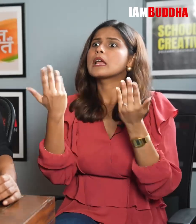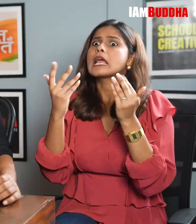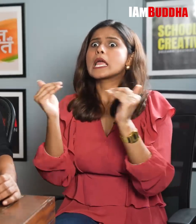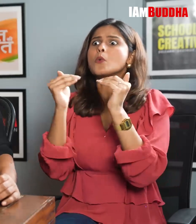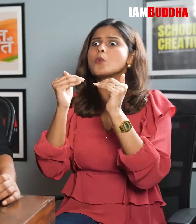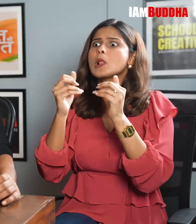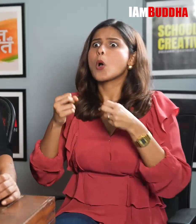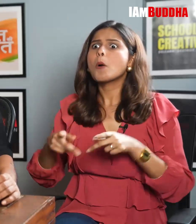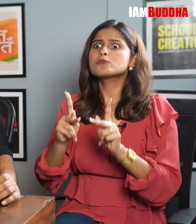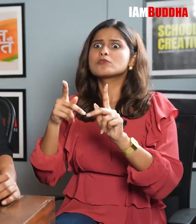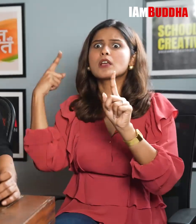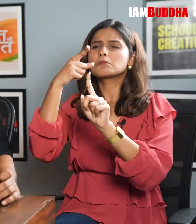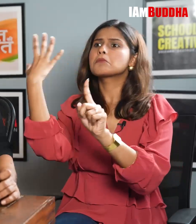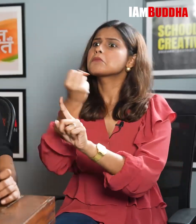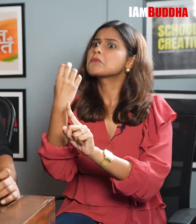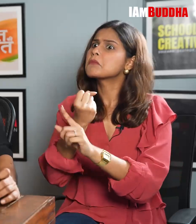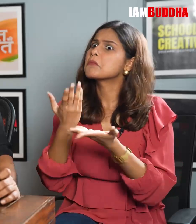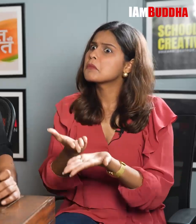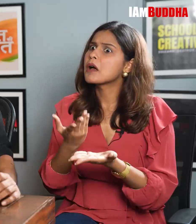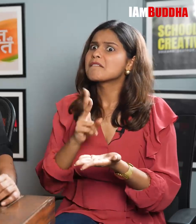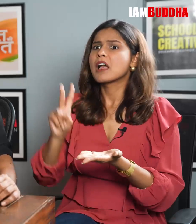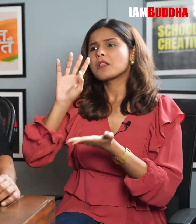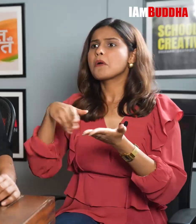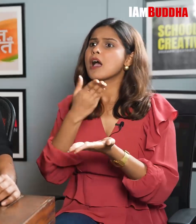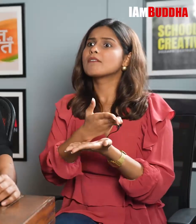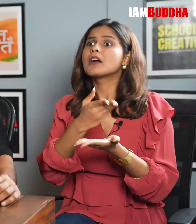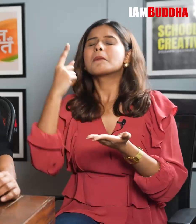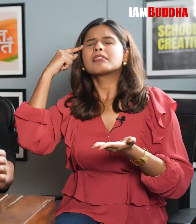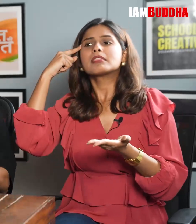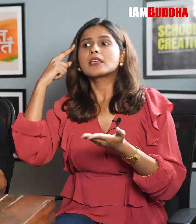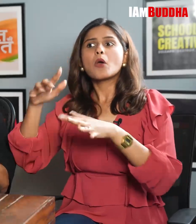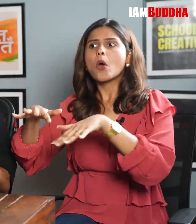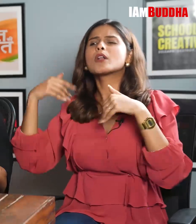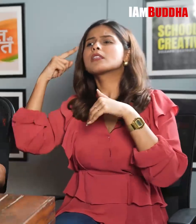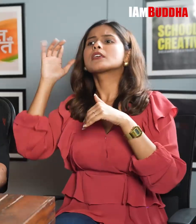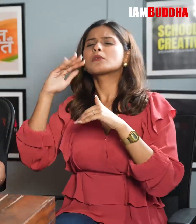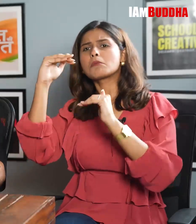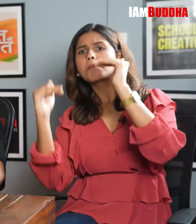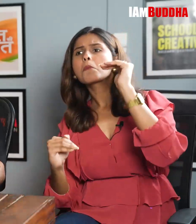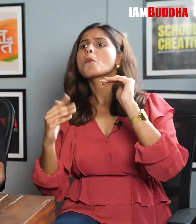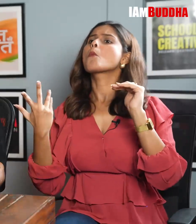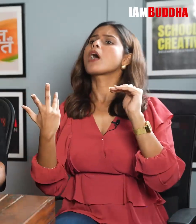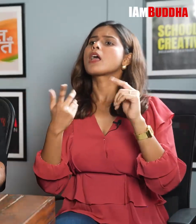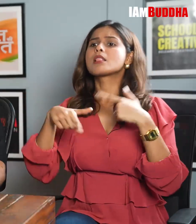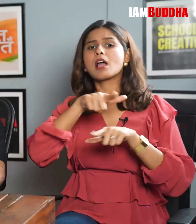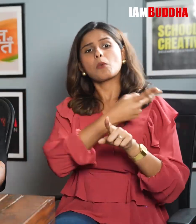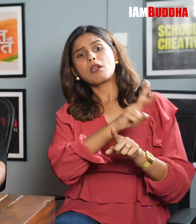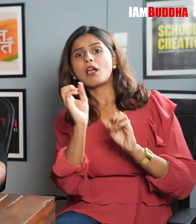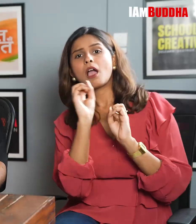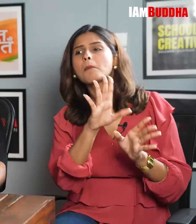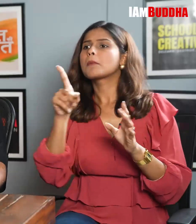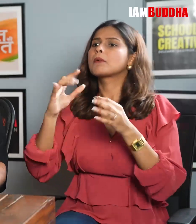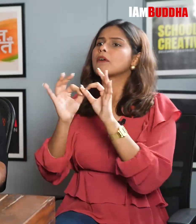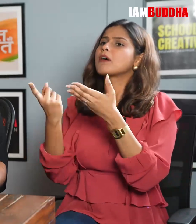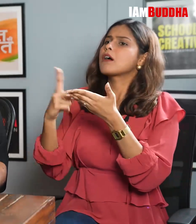opportunity objectives and values when it comes to the audience? Why this discrimination? Why that audience should